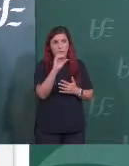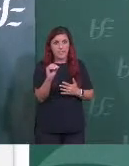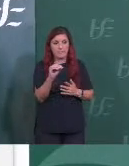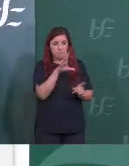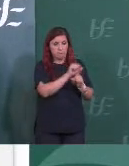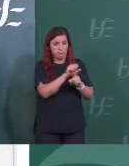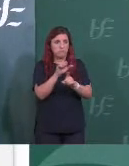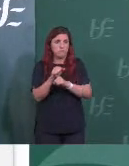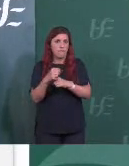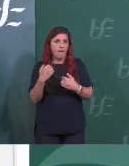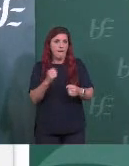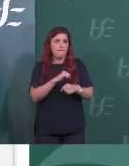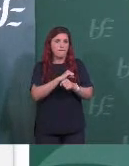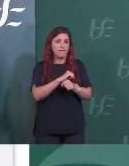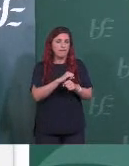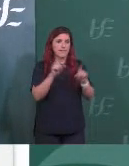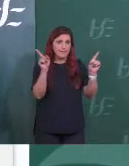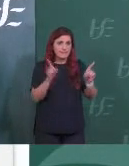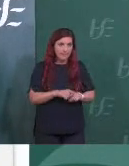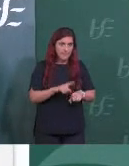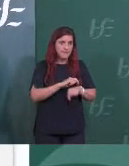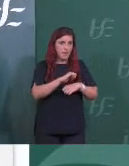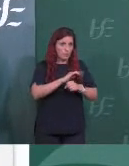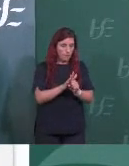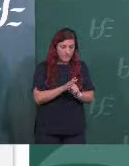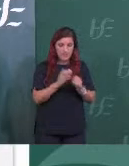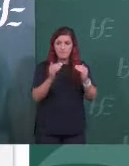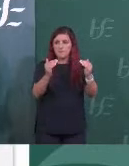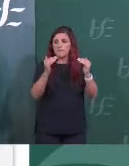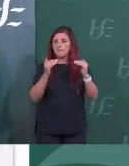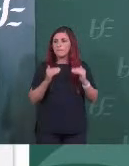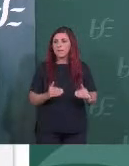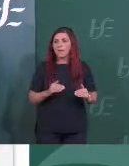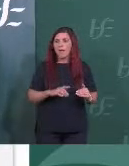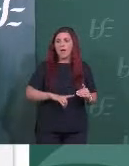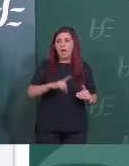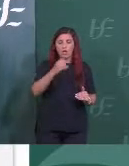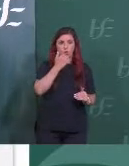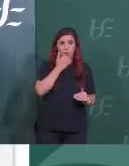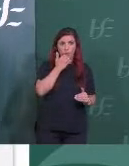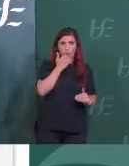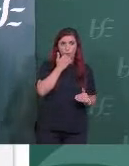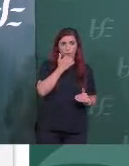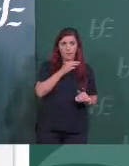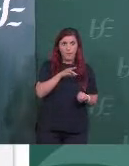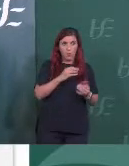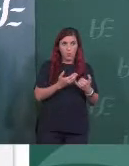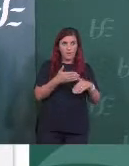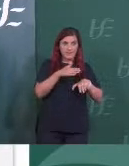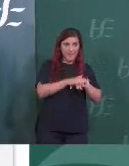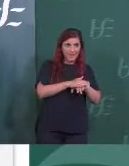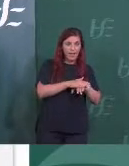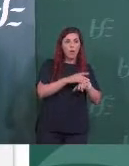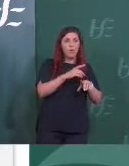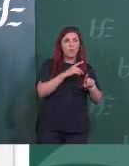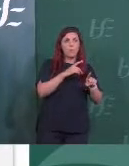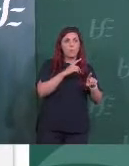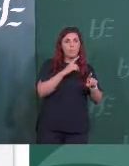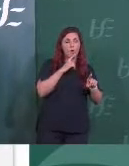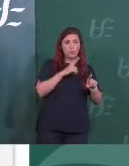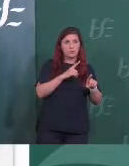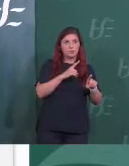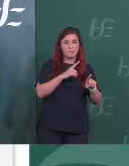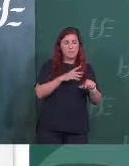Higher rates of hospitalizations and deaths, particularly in unvaccinated and partly vaccinated, and some countries reintroducing some public health